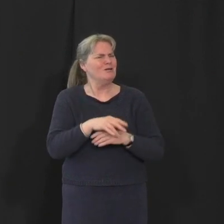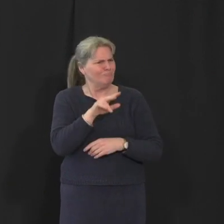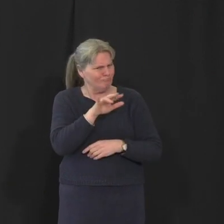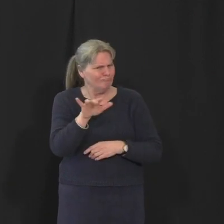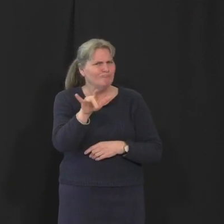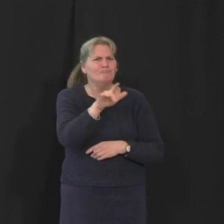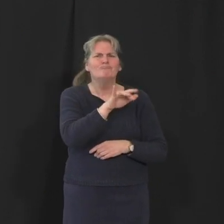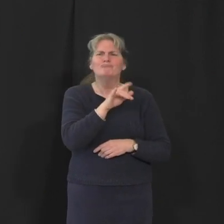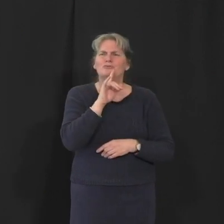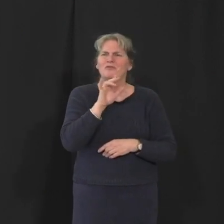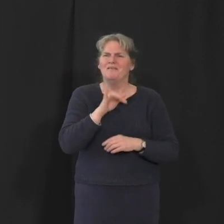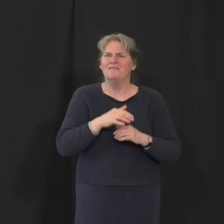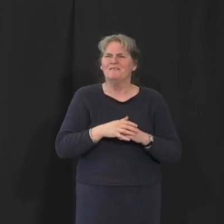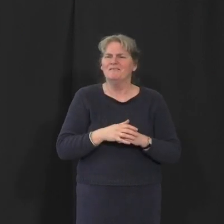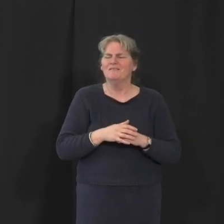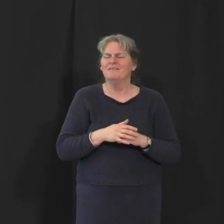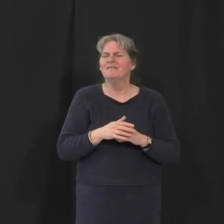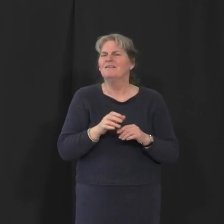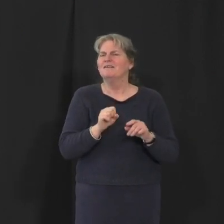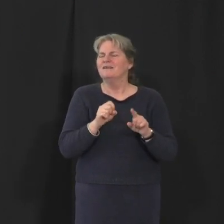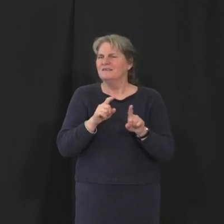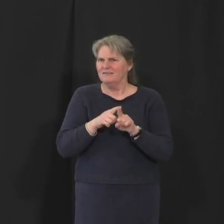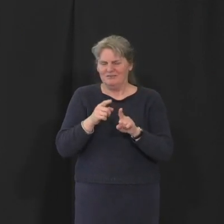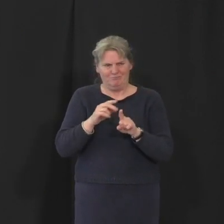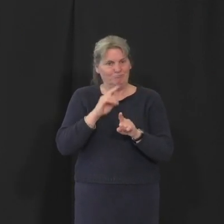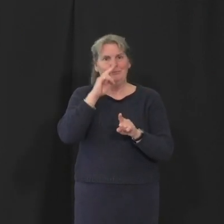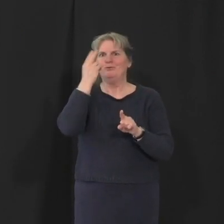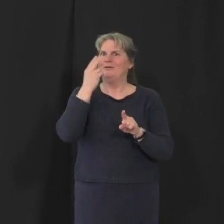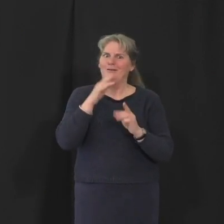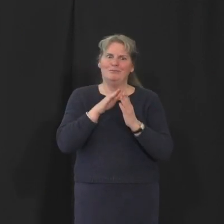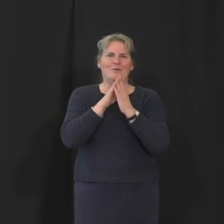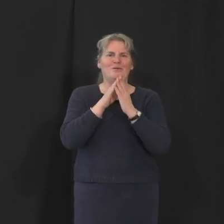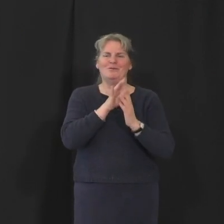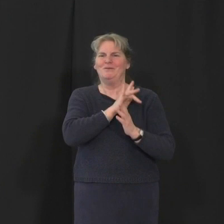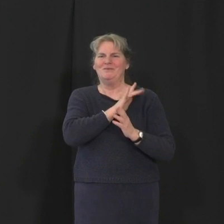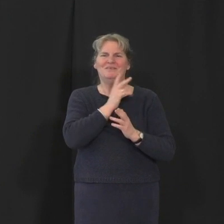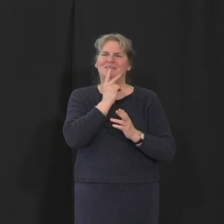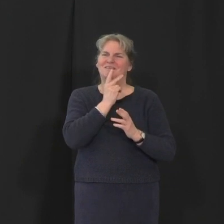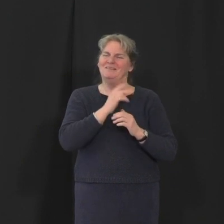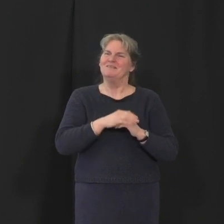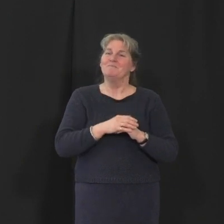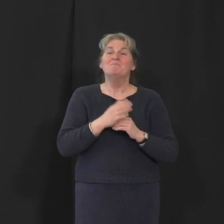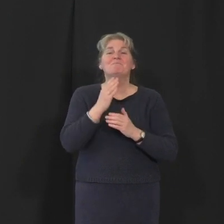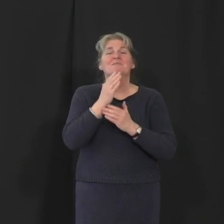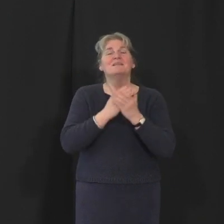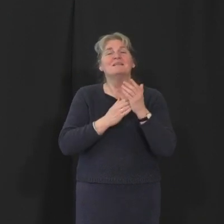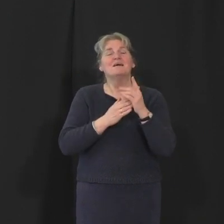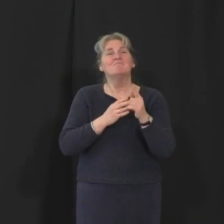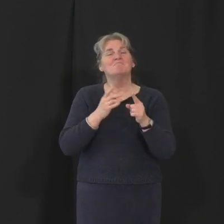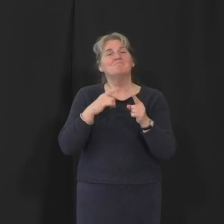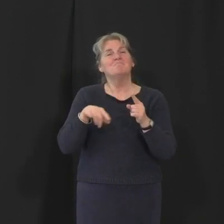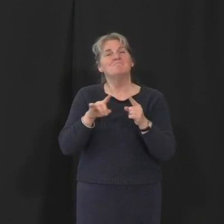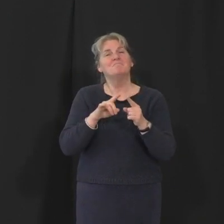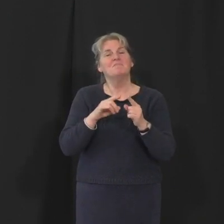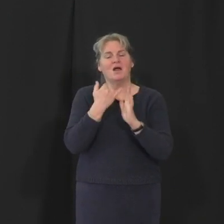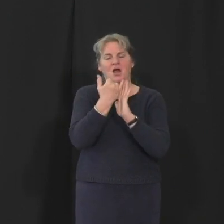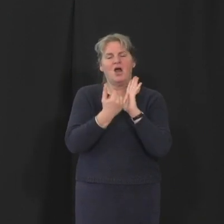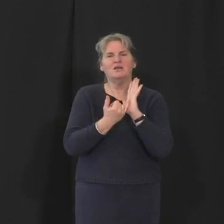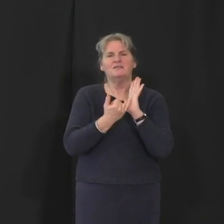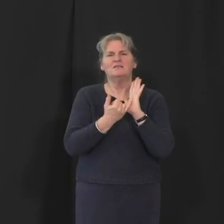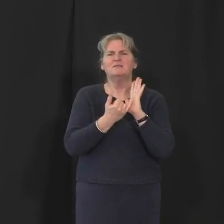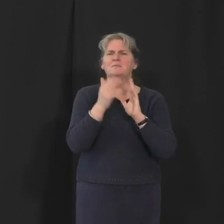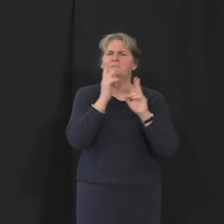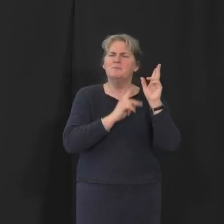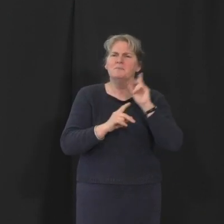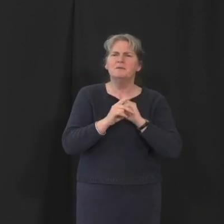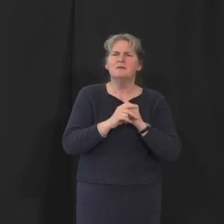doing exactly that, and they're doing that in some extraordinary ways. Some of the arts community, I'll